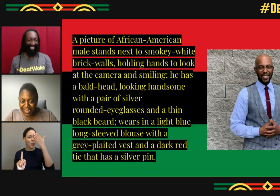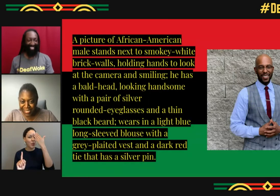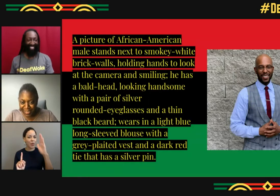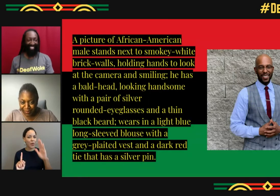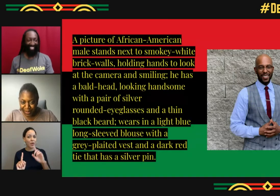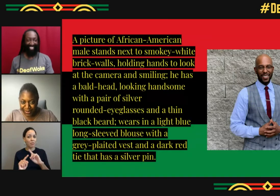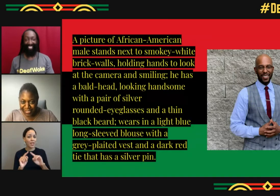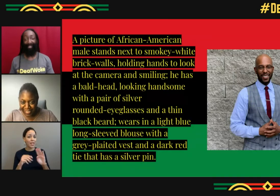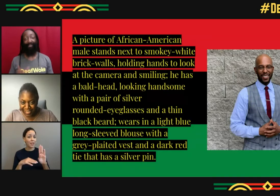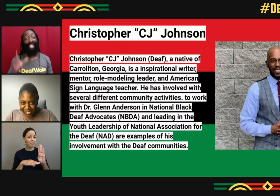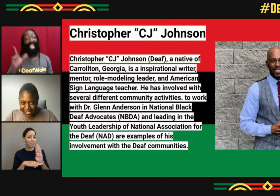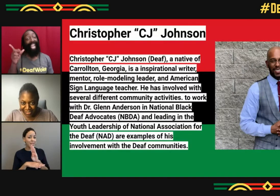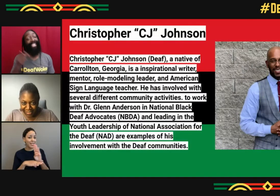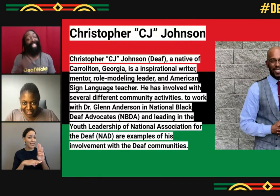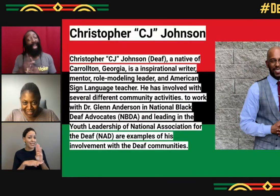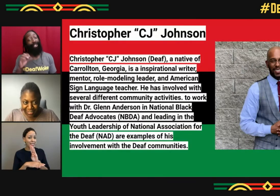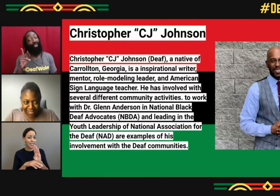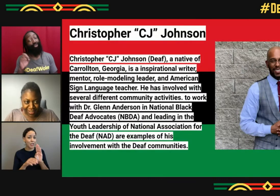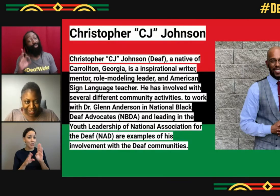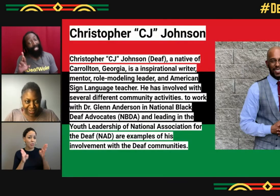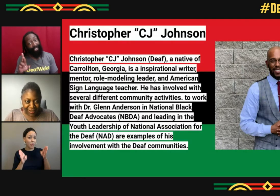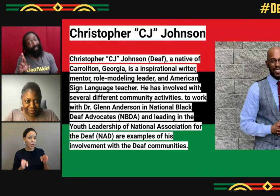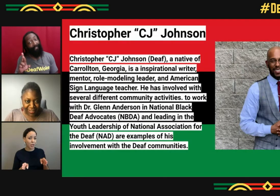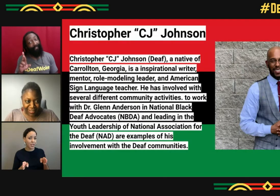a business person.